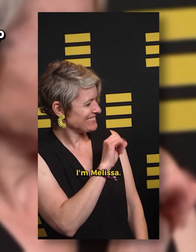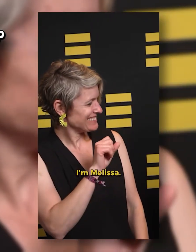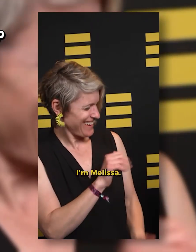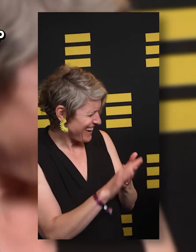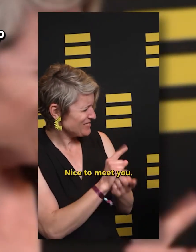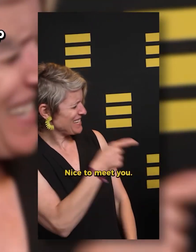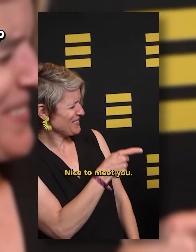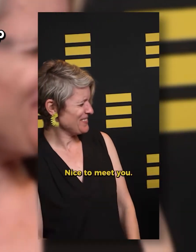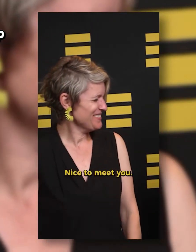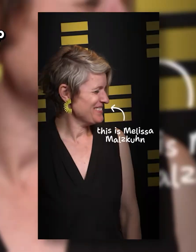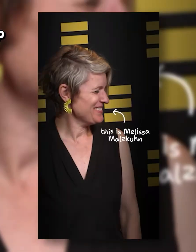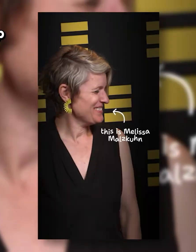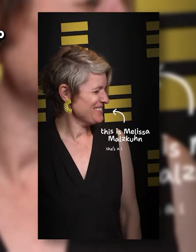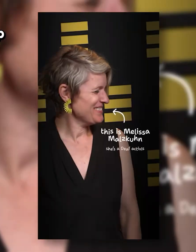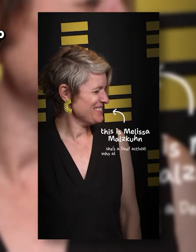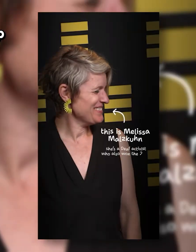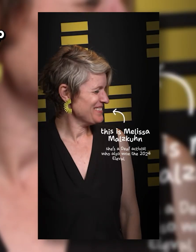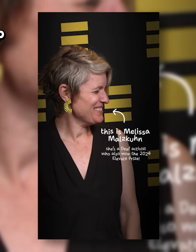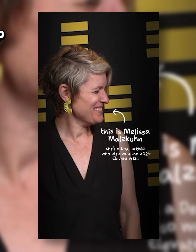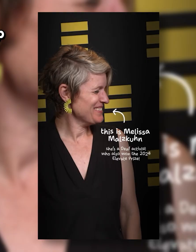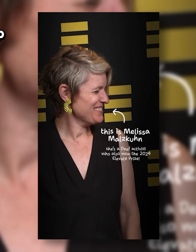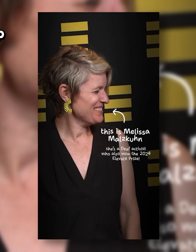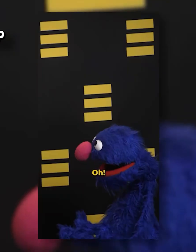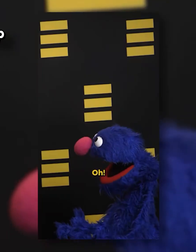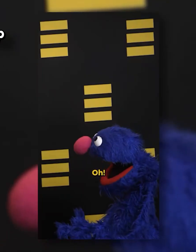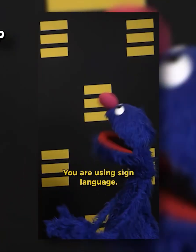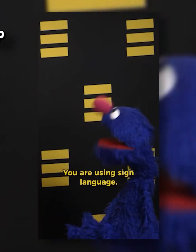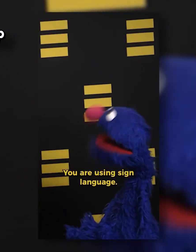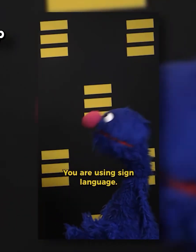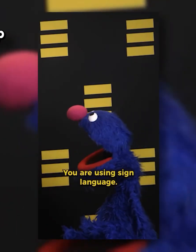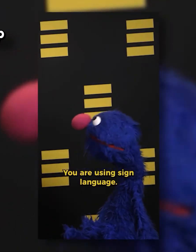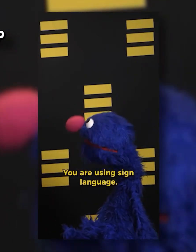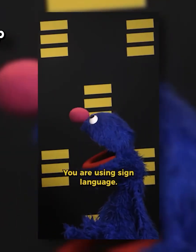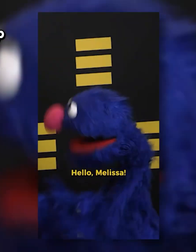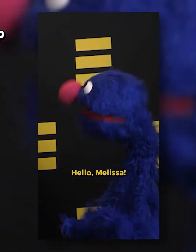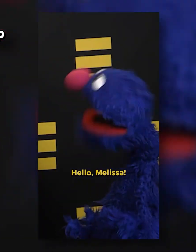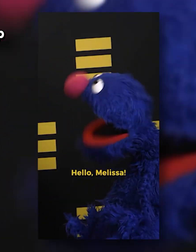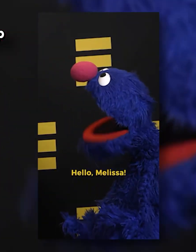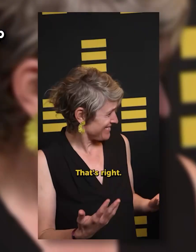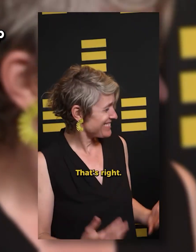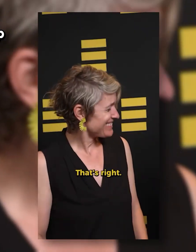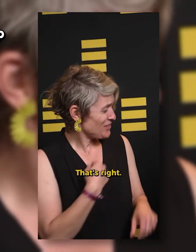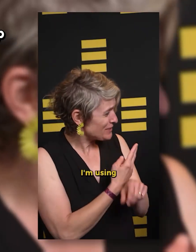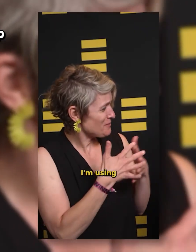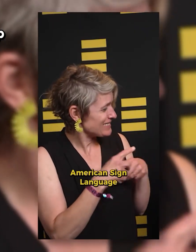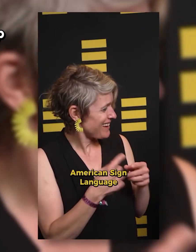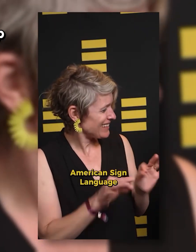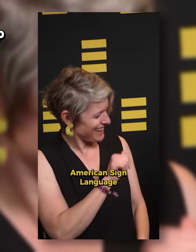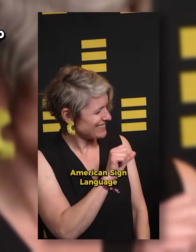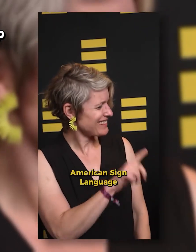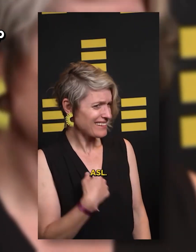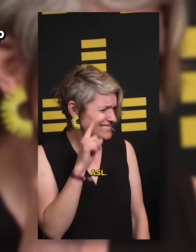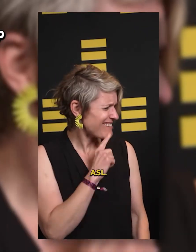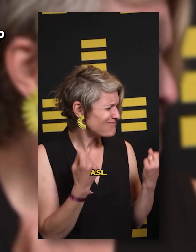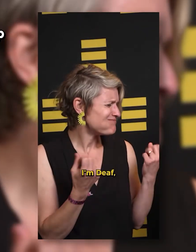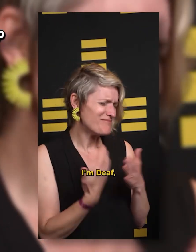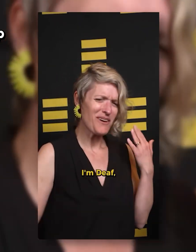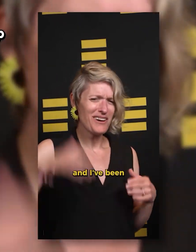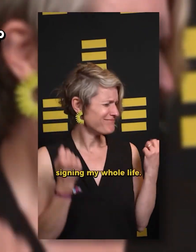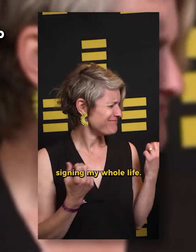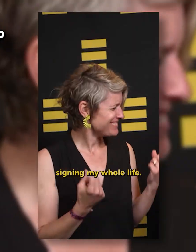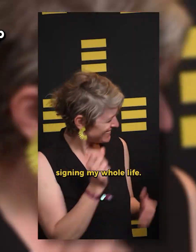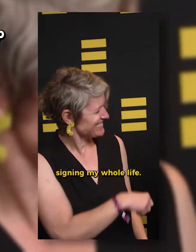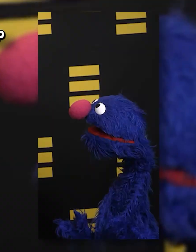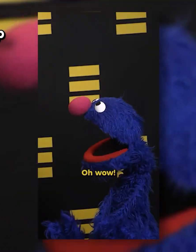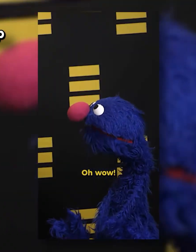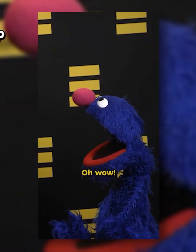any language, learning ASL deeply means understanding grammar, facial expressions, and culture, which an app alone can't